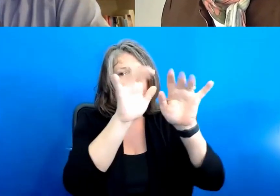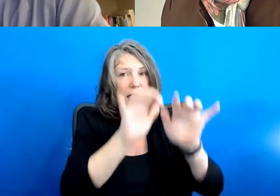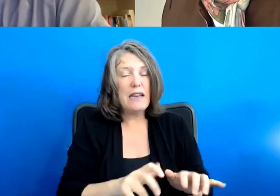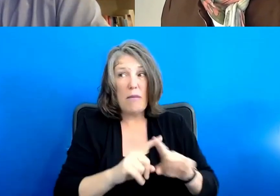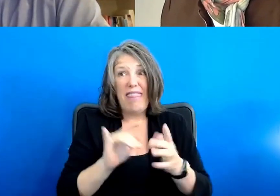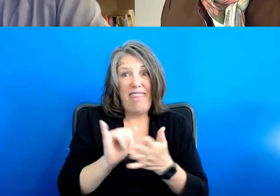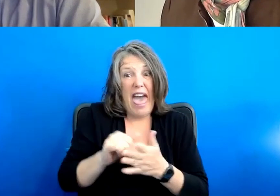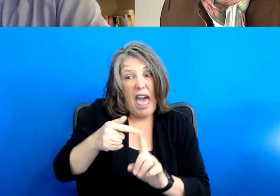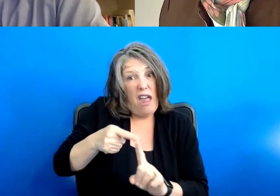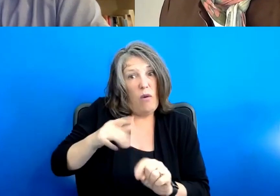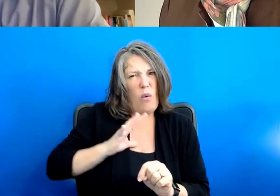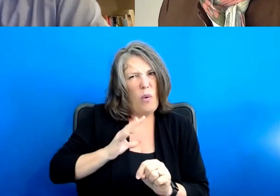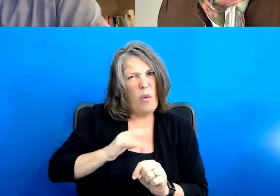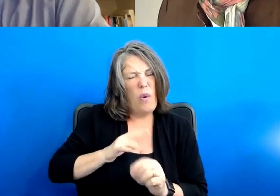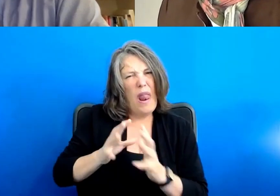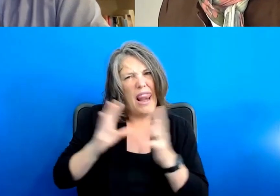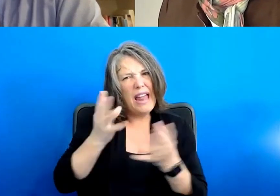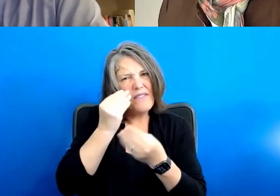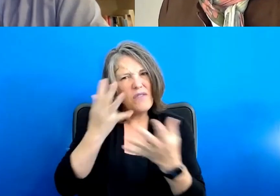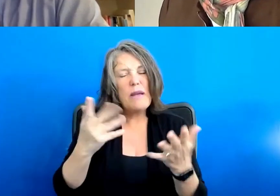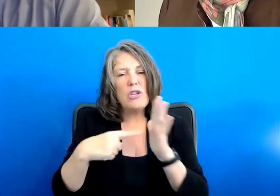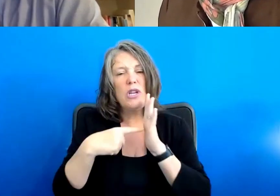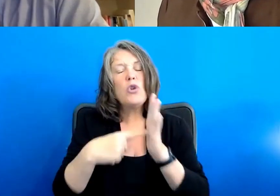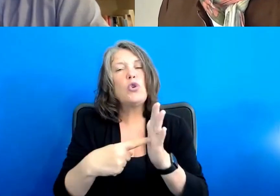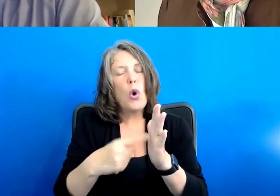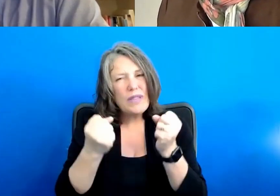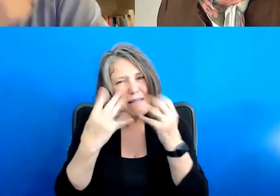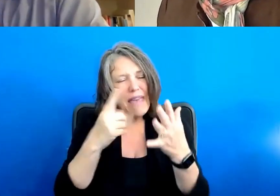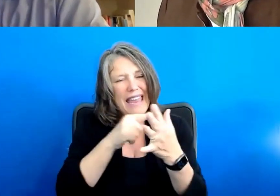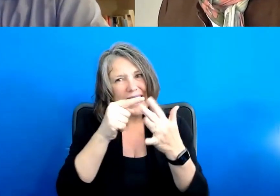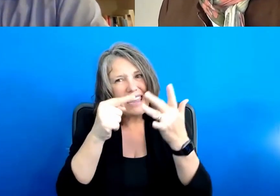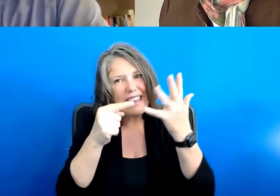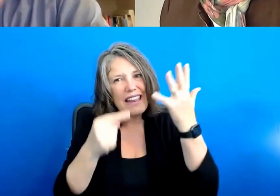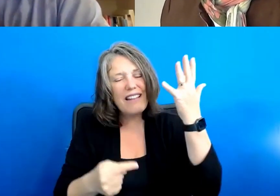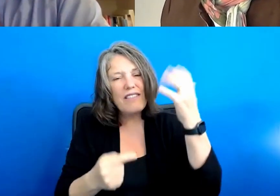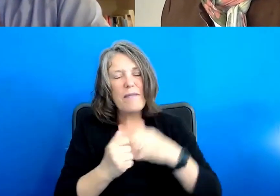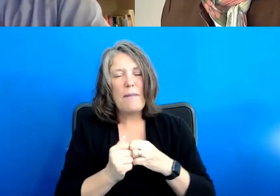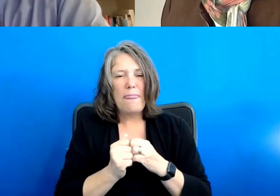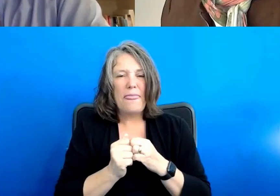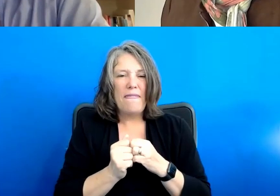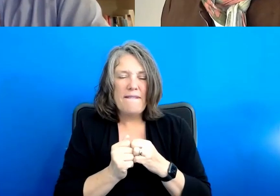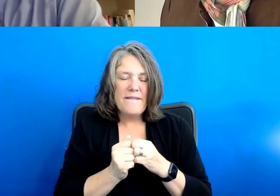mine. And it shows a number of things. It shows that the